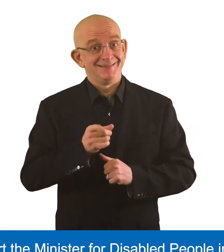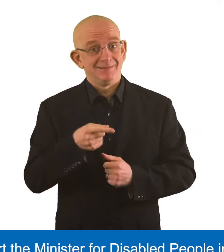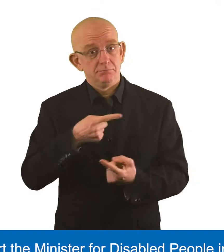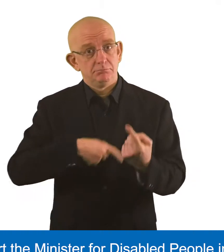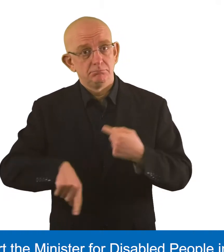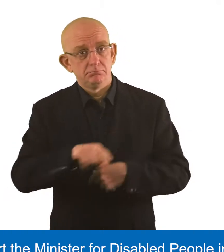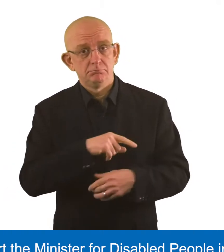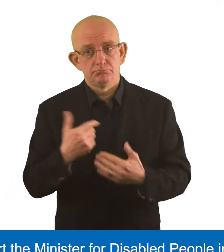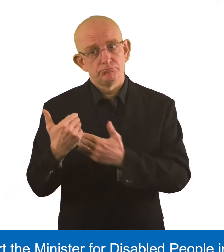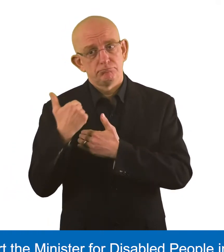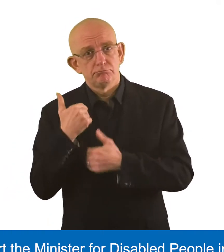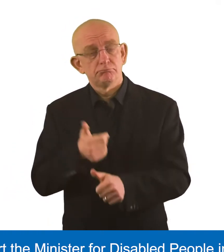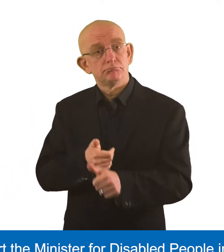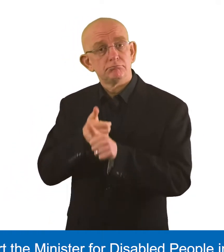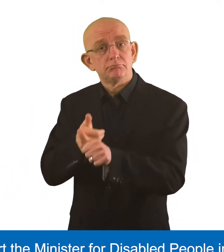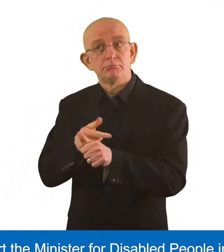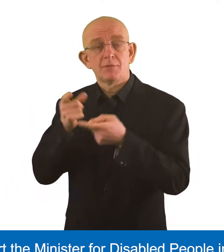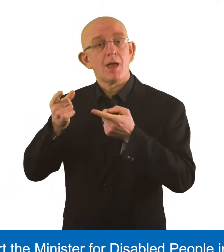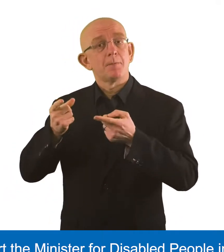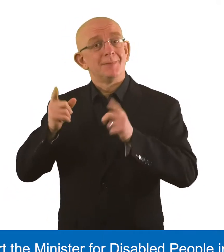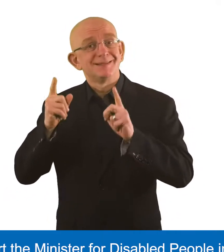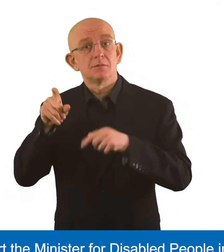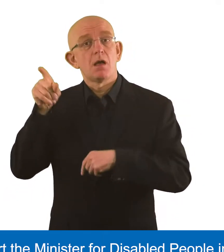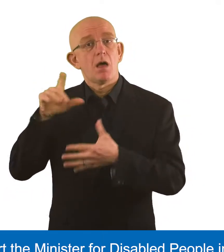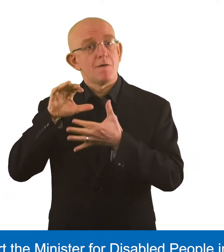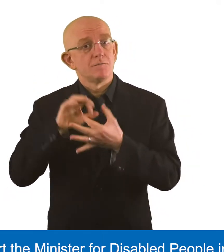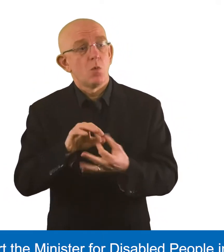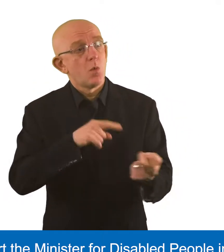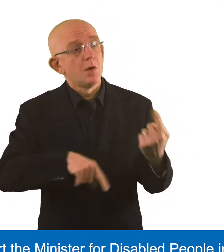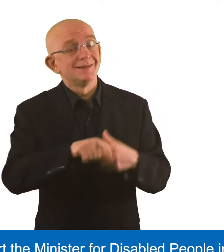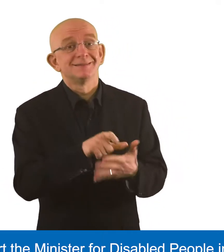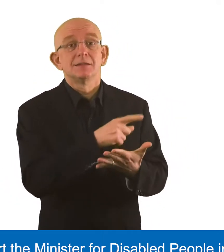We support the Minister for Disabled People in their cross-government role on disability.